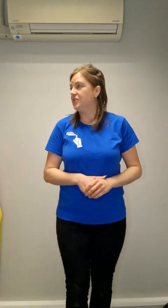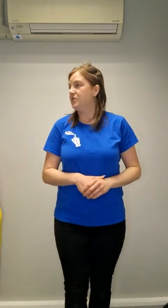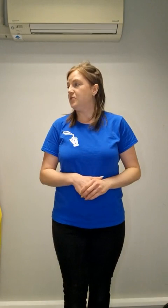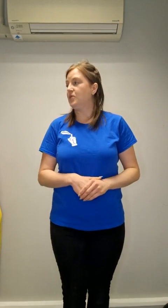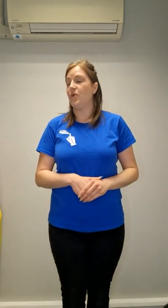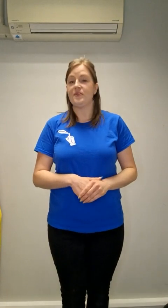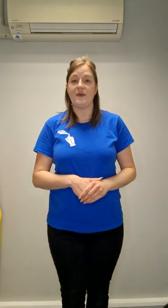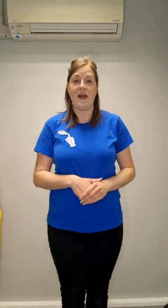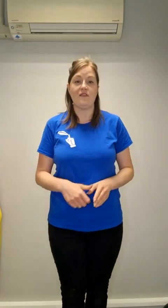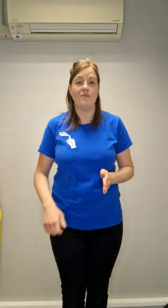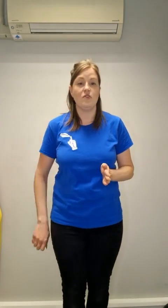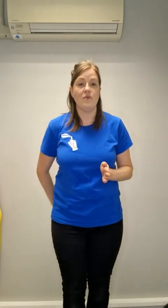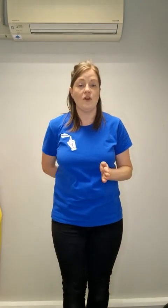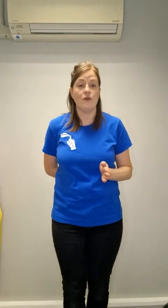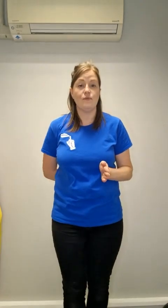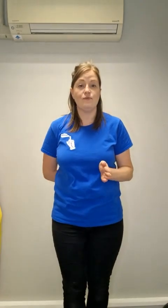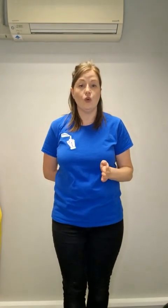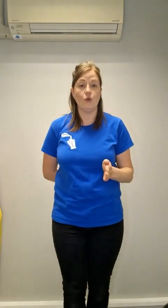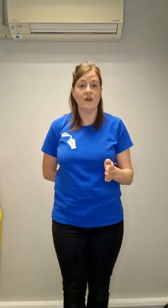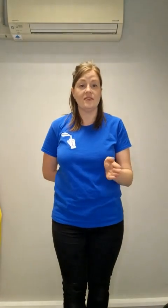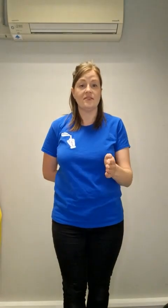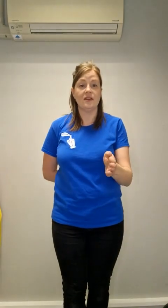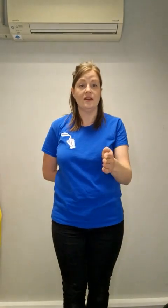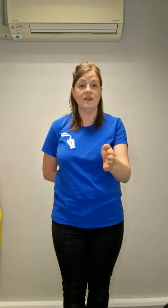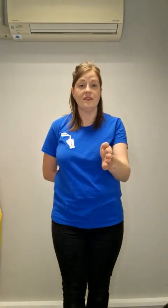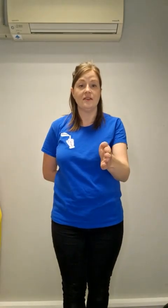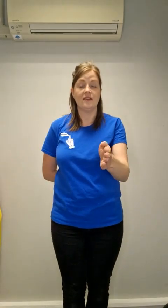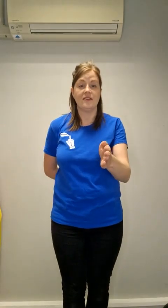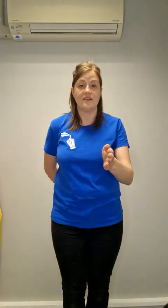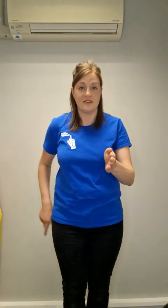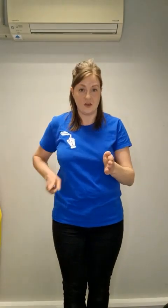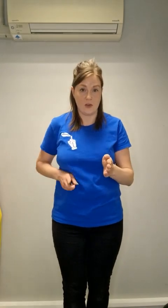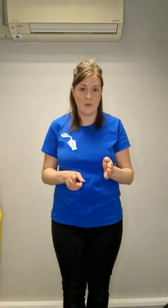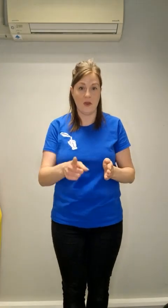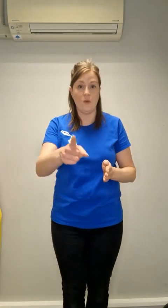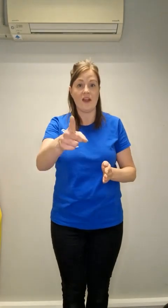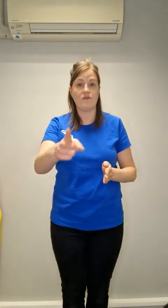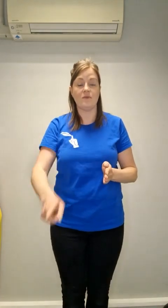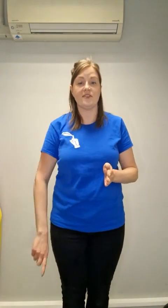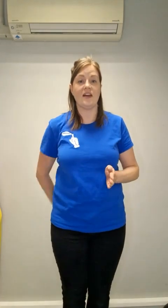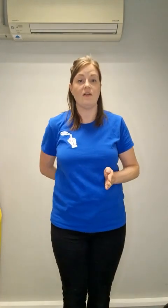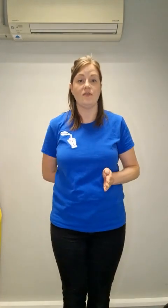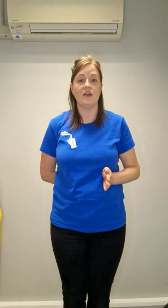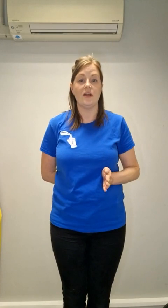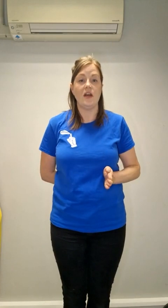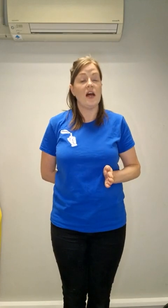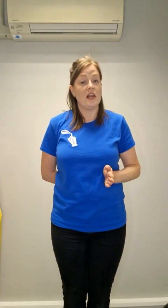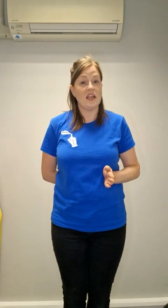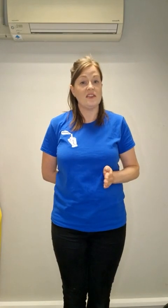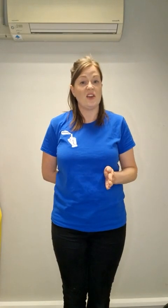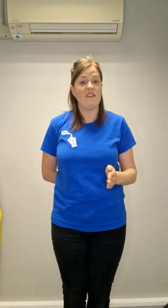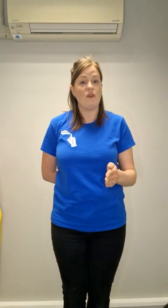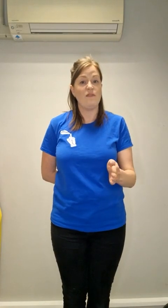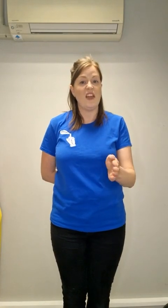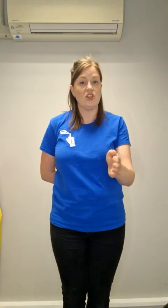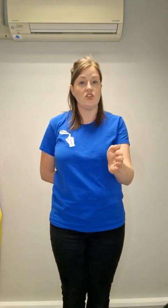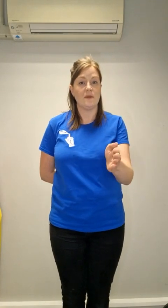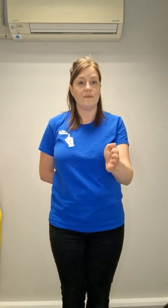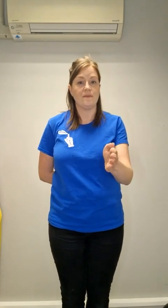You can also have movement forwards, so going away from yourself, like in the sign for fish.